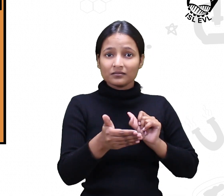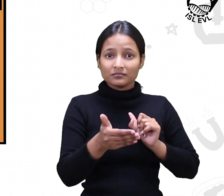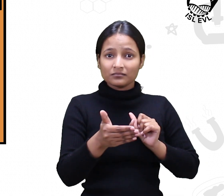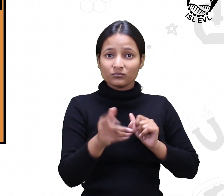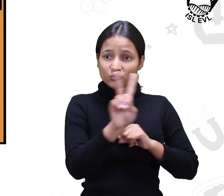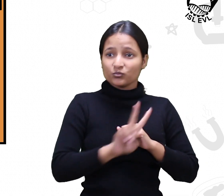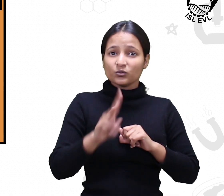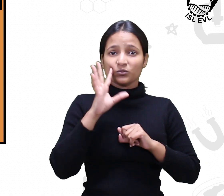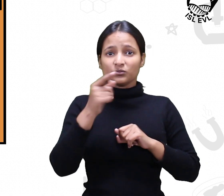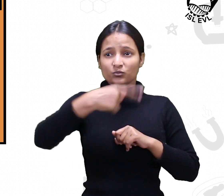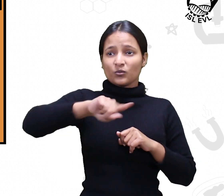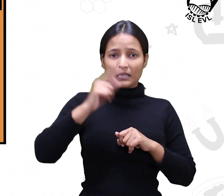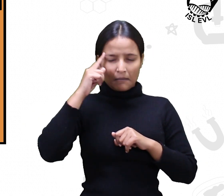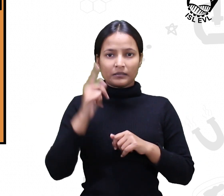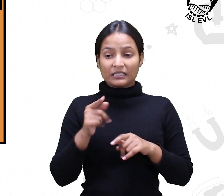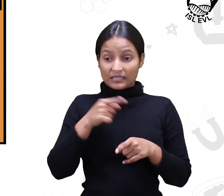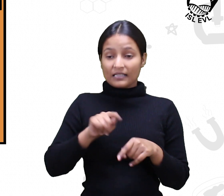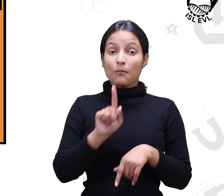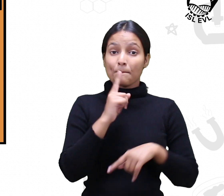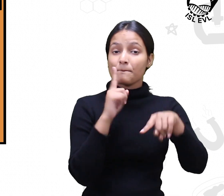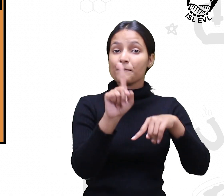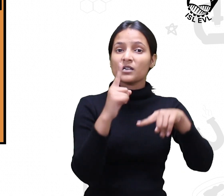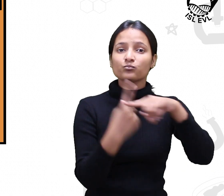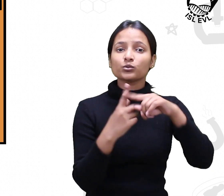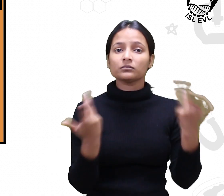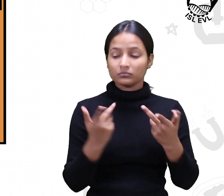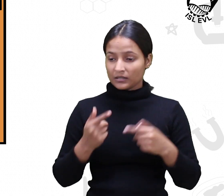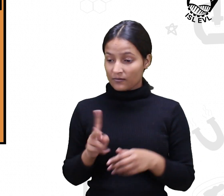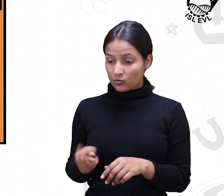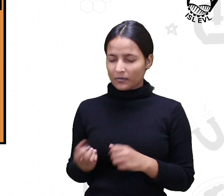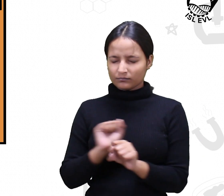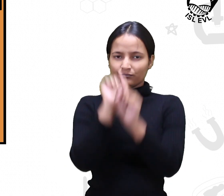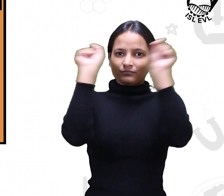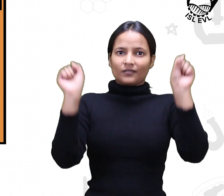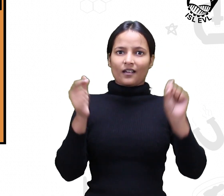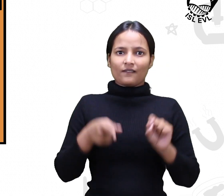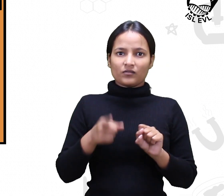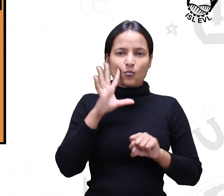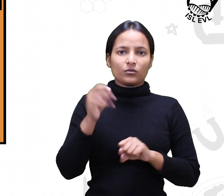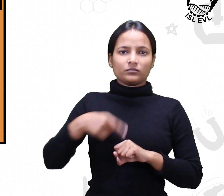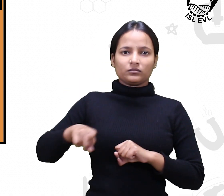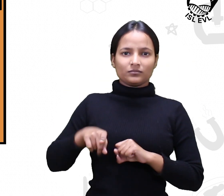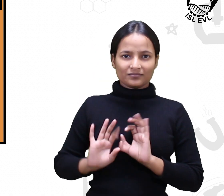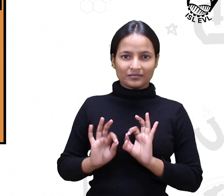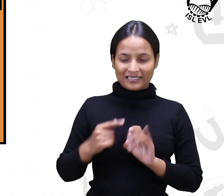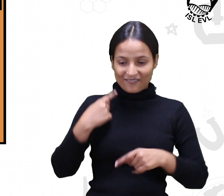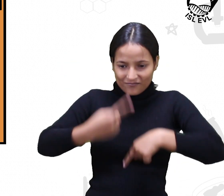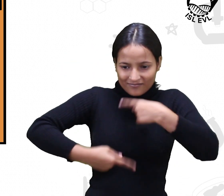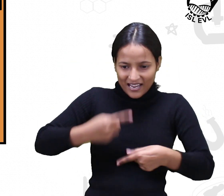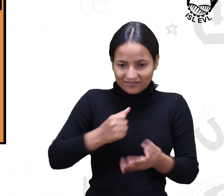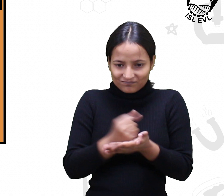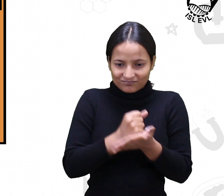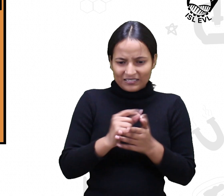what you're doing. It's truly a privilege to be able to get up every day and say my job description is to think and